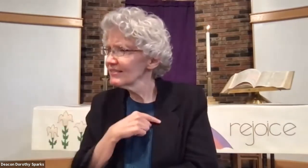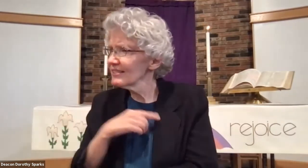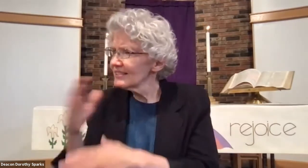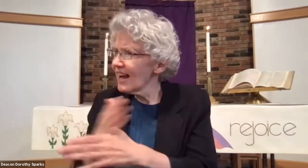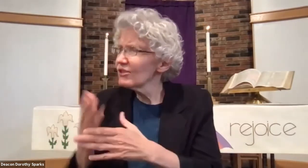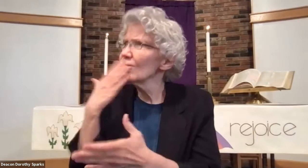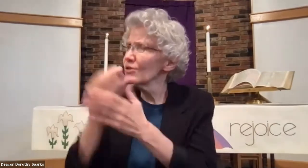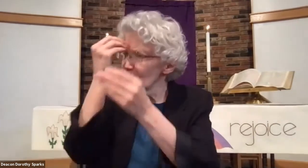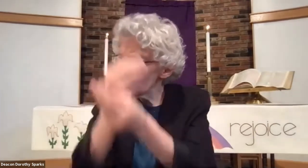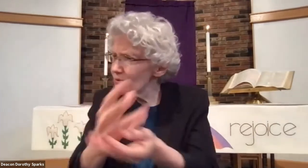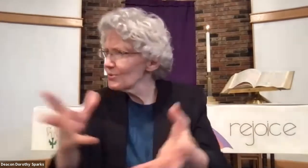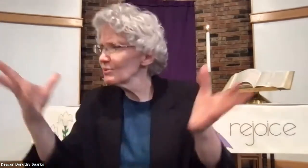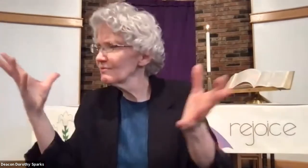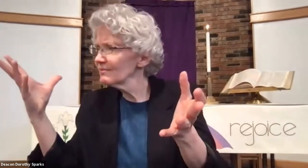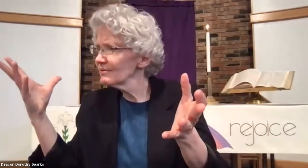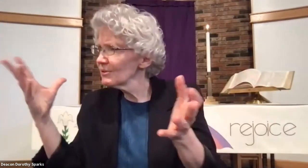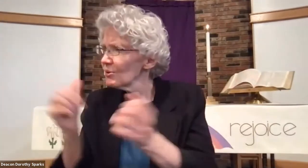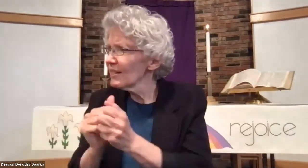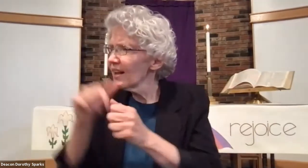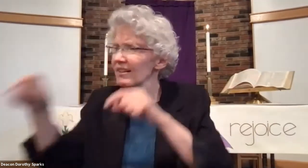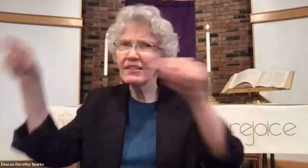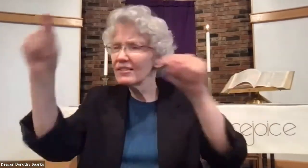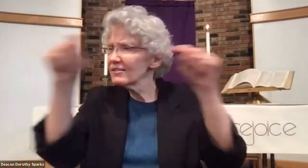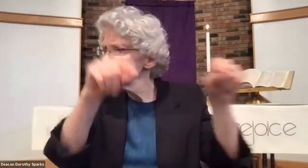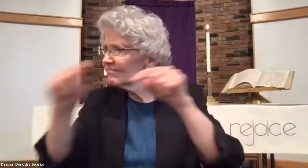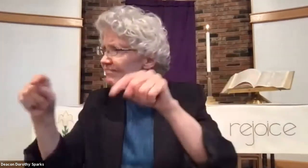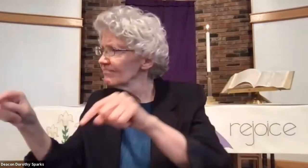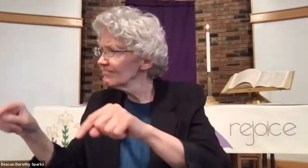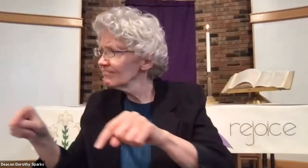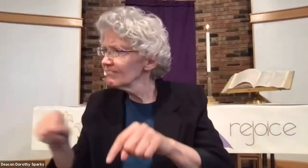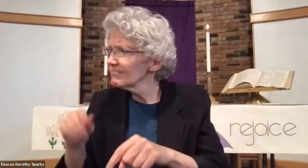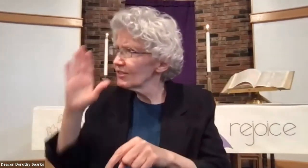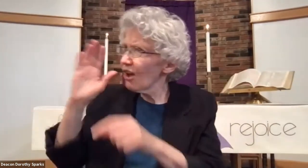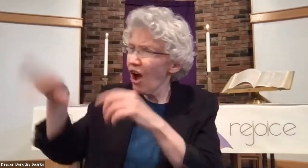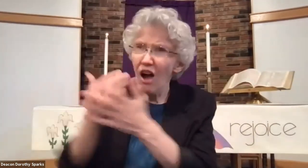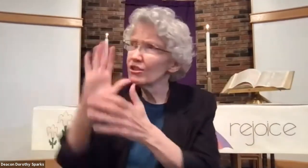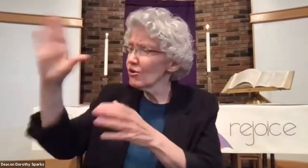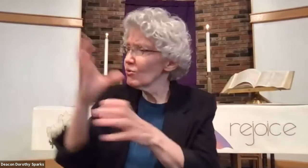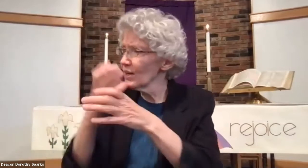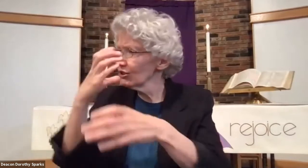Empower us to share this good news with all of your creation,